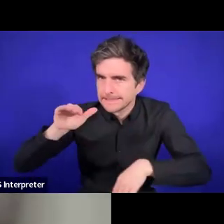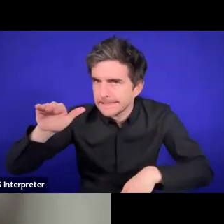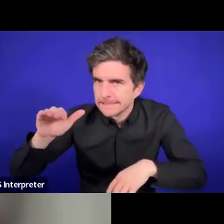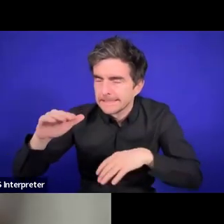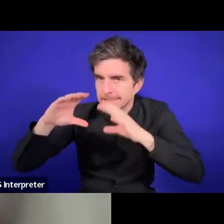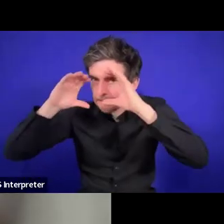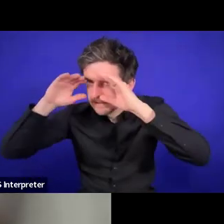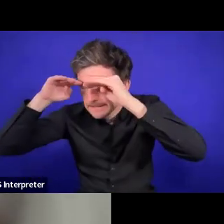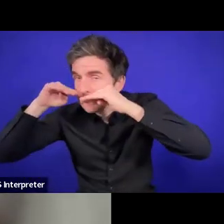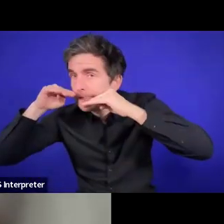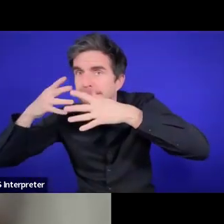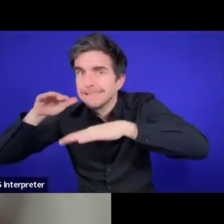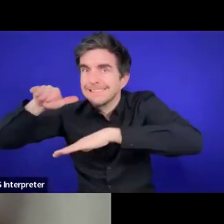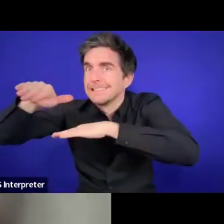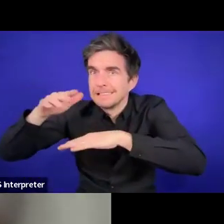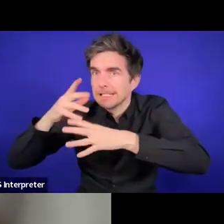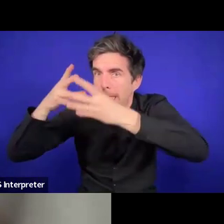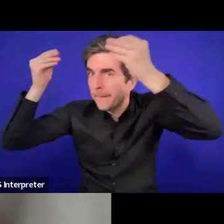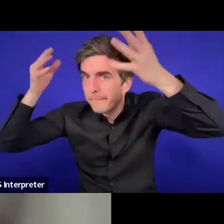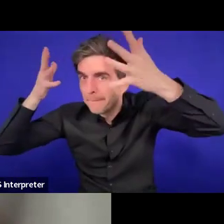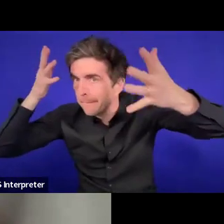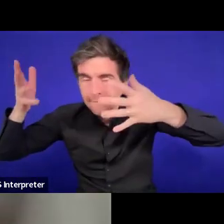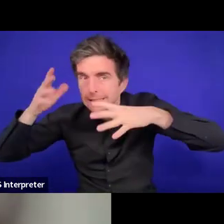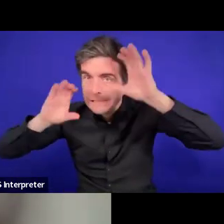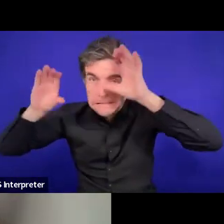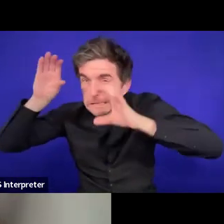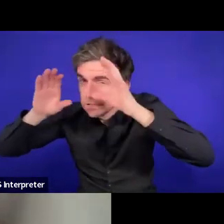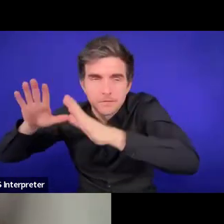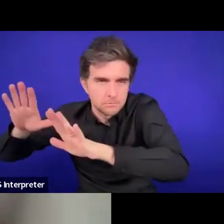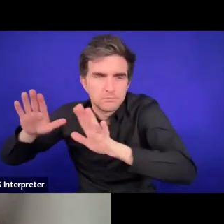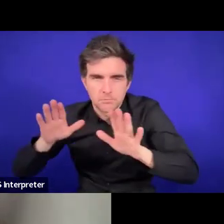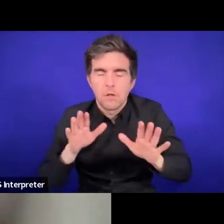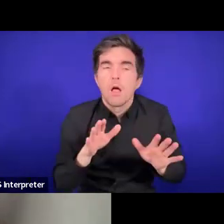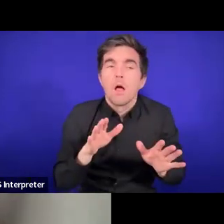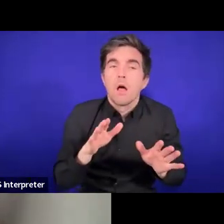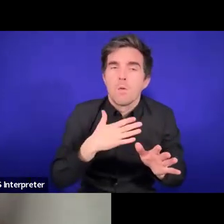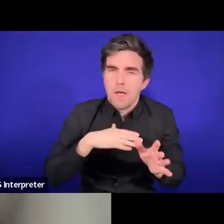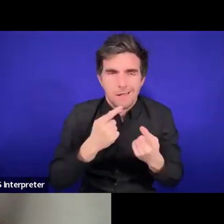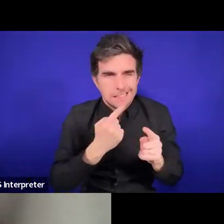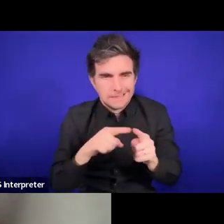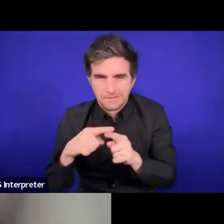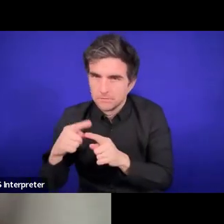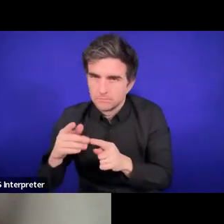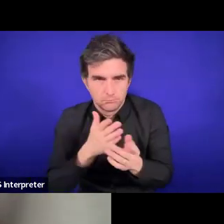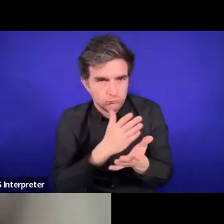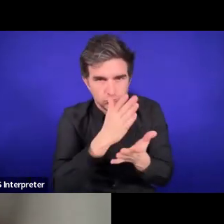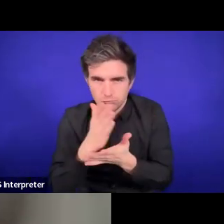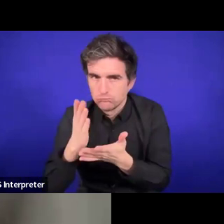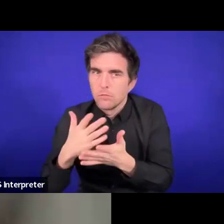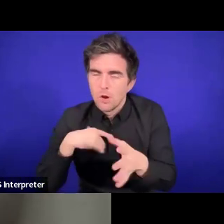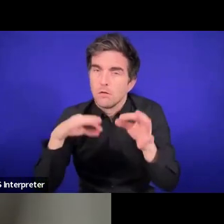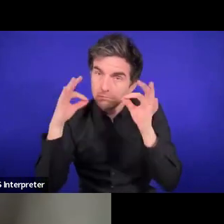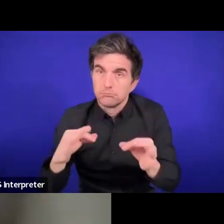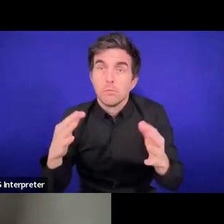that we reach to everyone. It's not only one approach that will be able to help to reach to